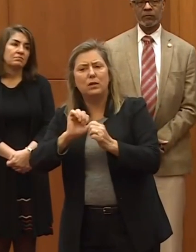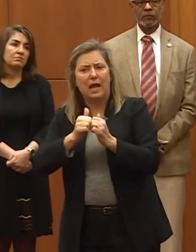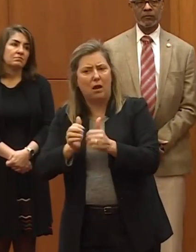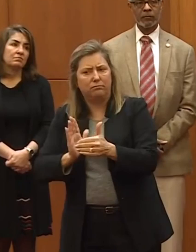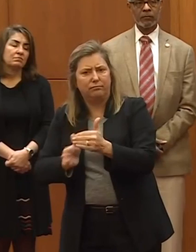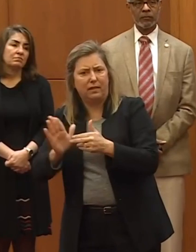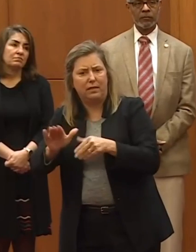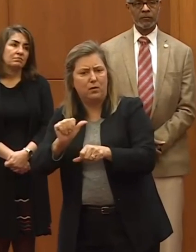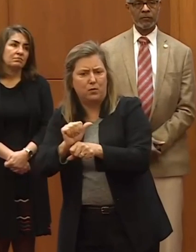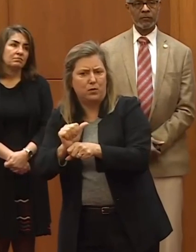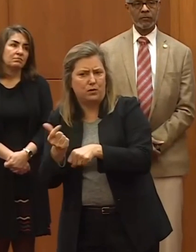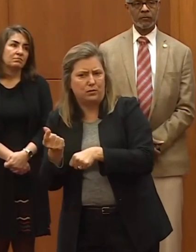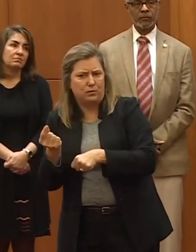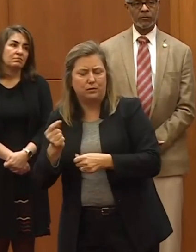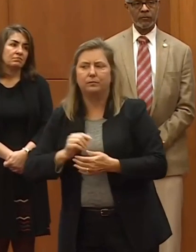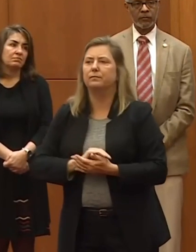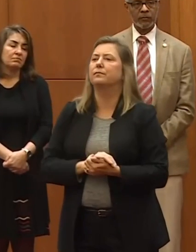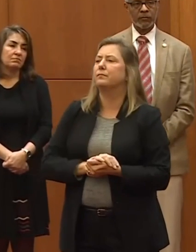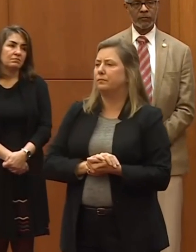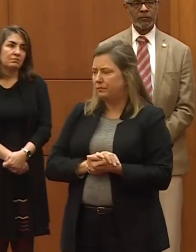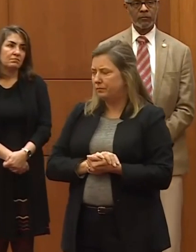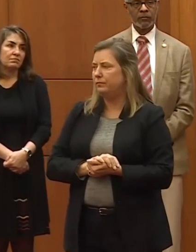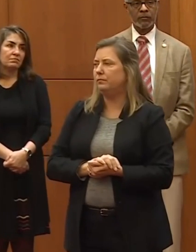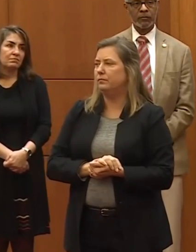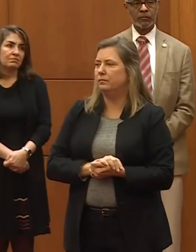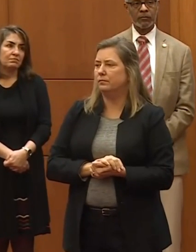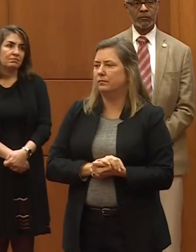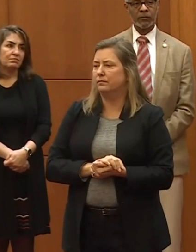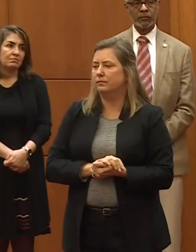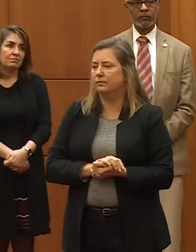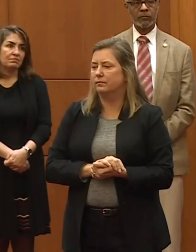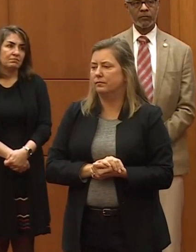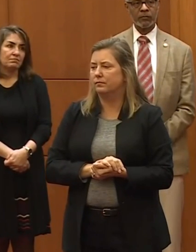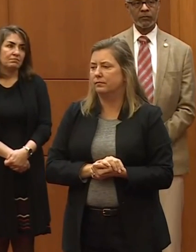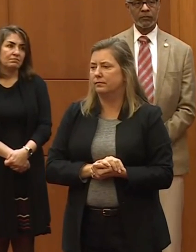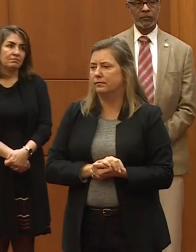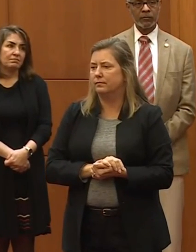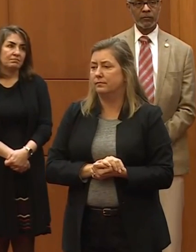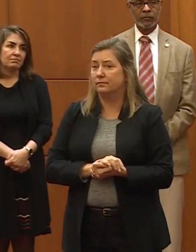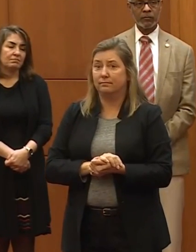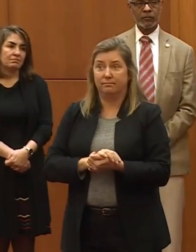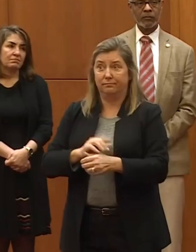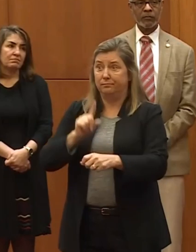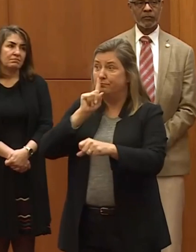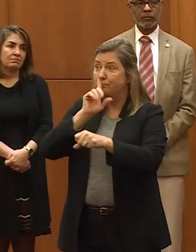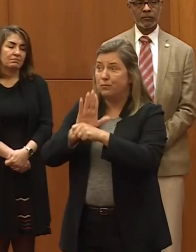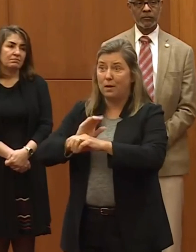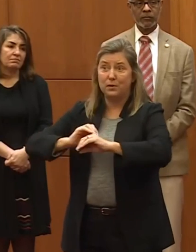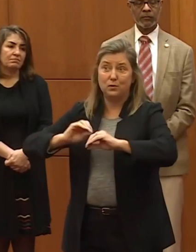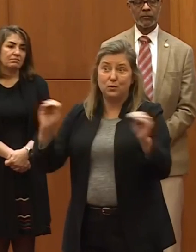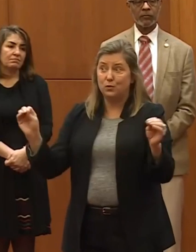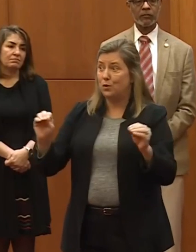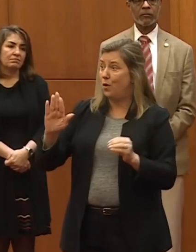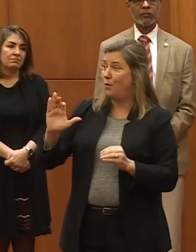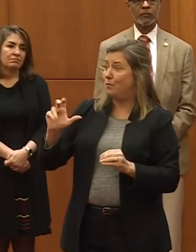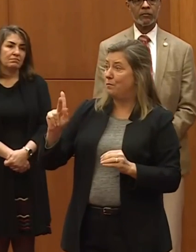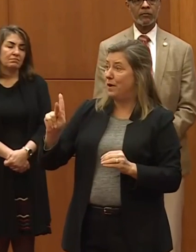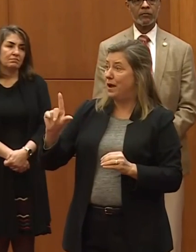done? Yes. Well, again, I can't guarantee you that there will be no backlog, but we are working very